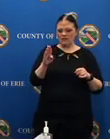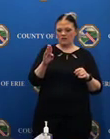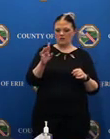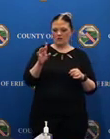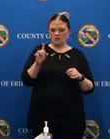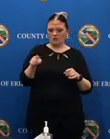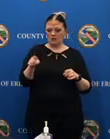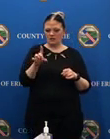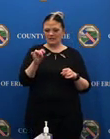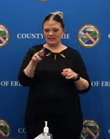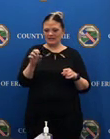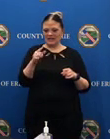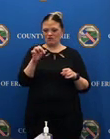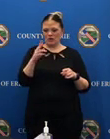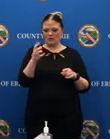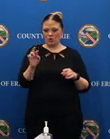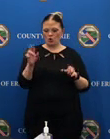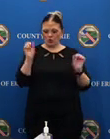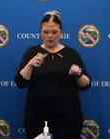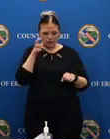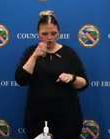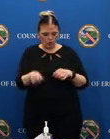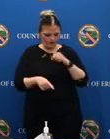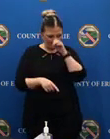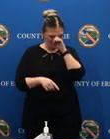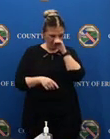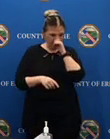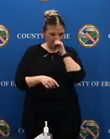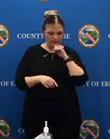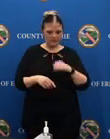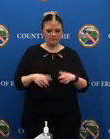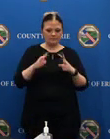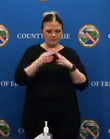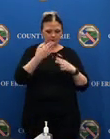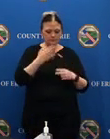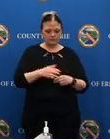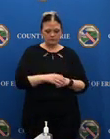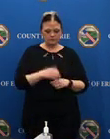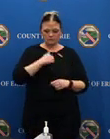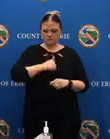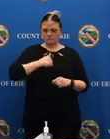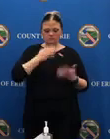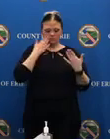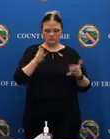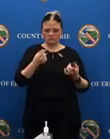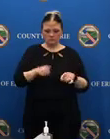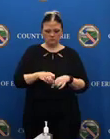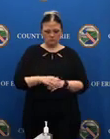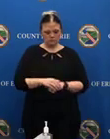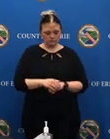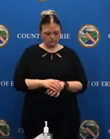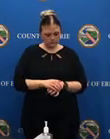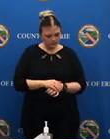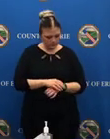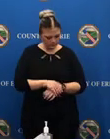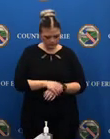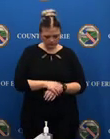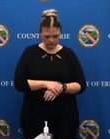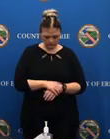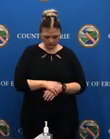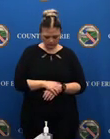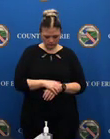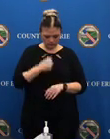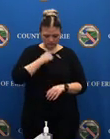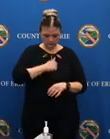I am. Mark, can you hear me? Yeah, I can hear you. Go ahead, Dave. Okay, very good. Apologies. Sorry, I don't know what happened there.